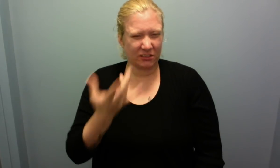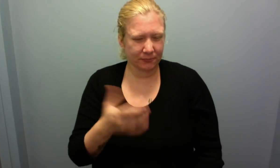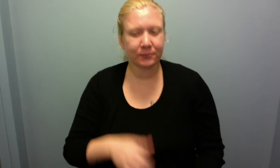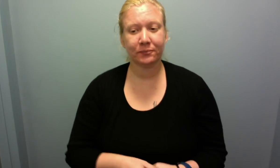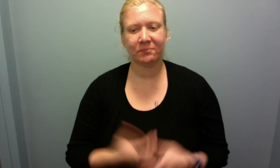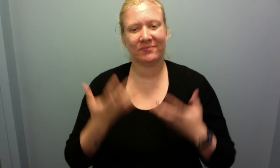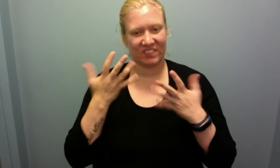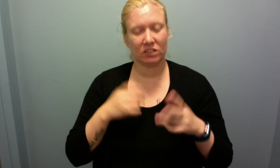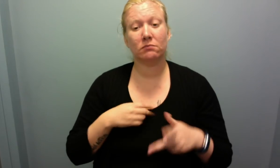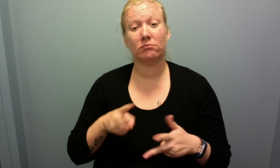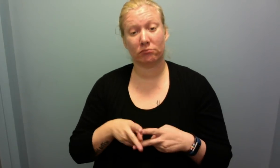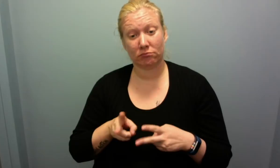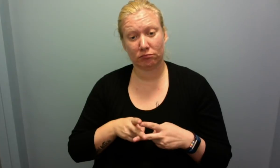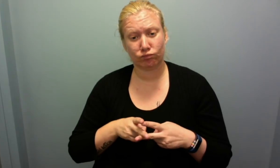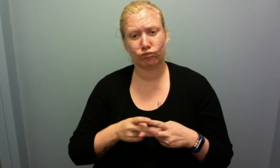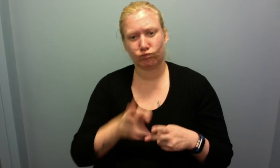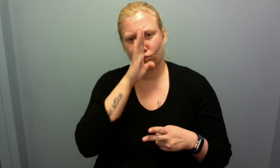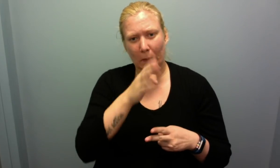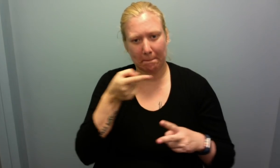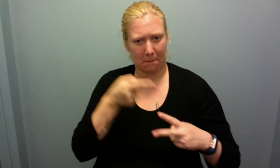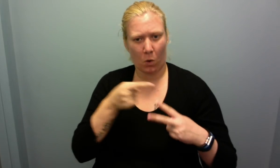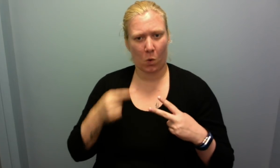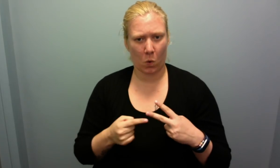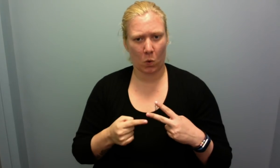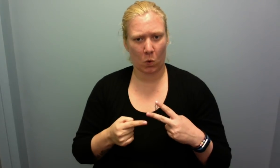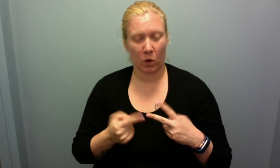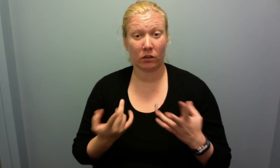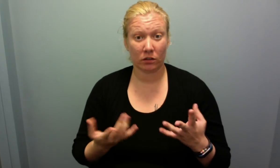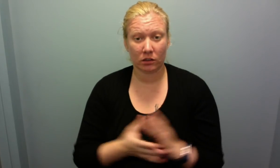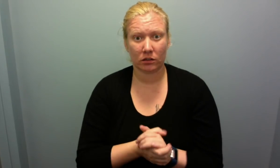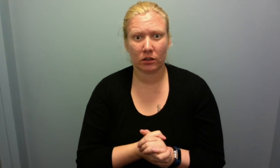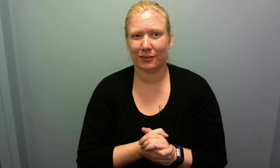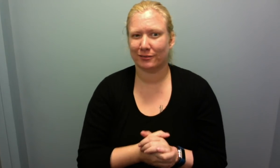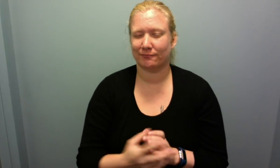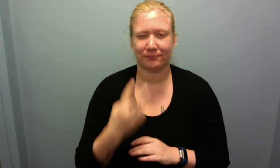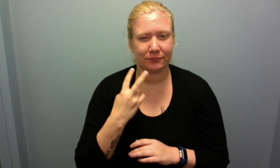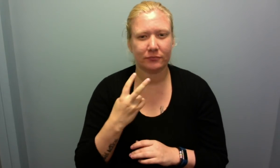accept hearing as their identity. So really just these 2 points I wanted to emphasize.